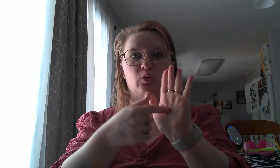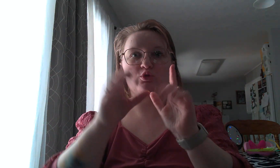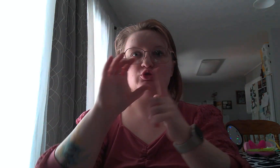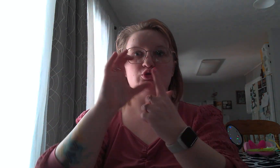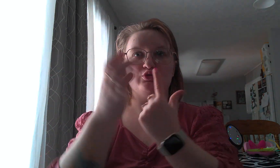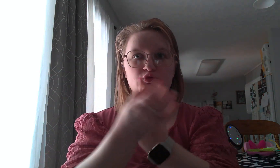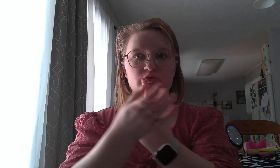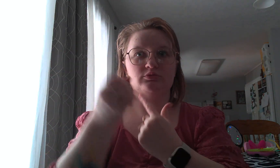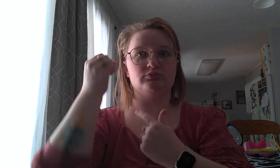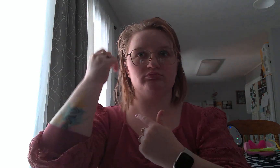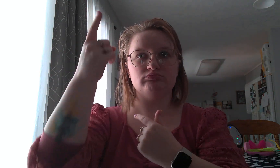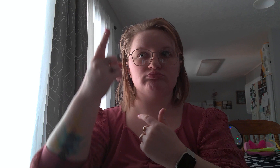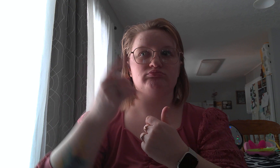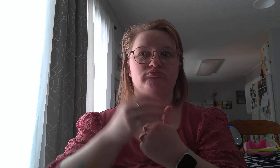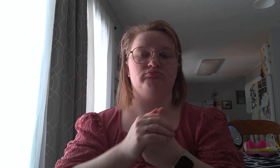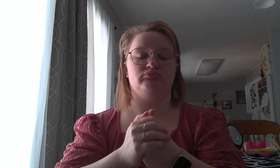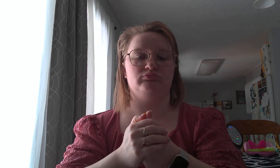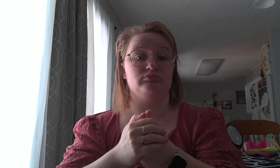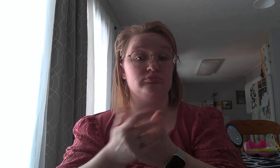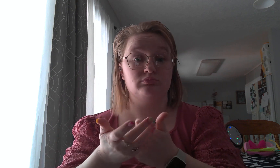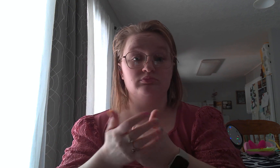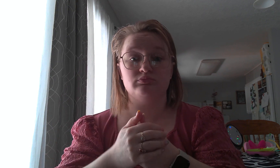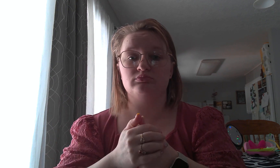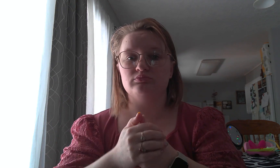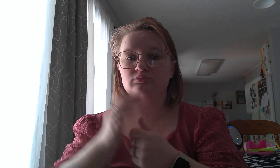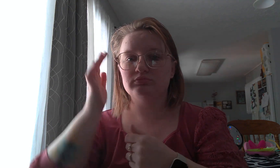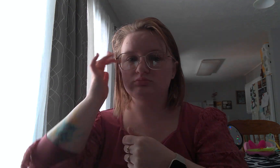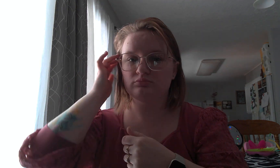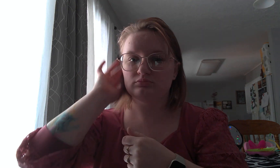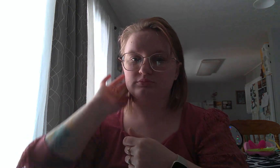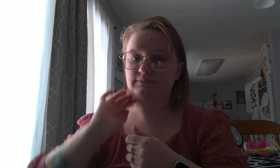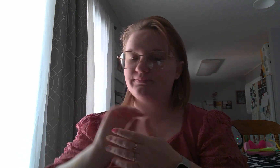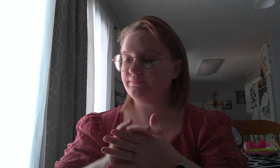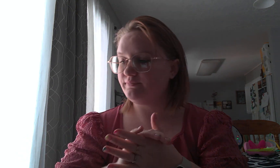And I think that's important to show for cultural understanding.